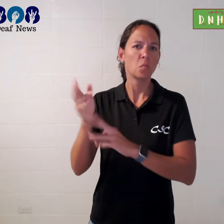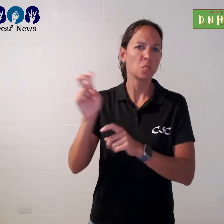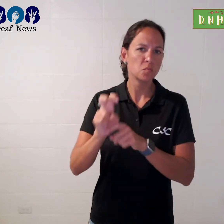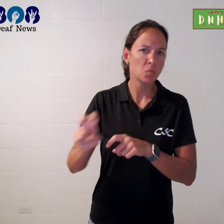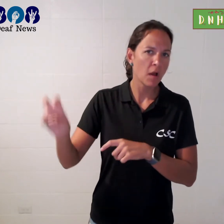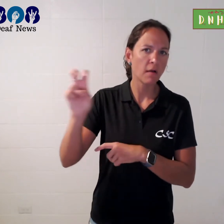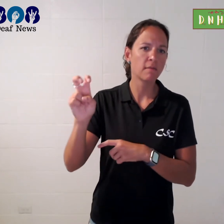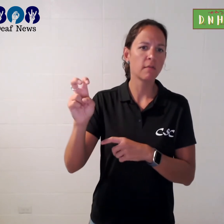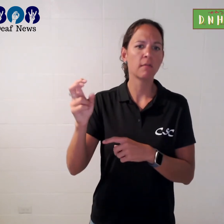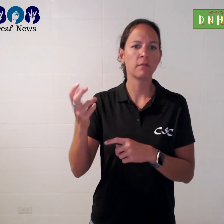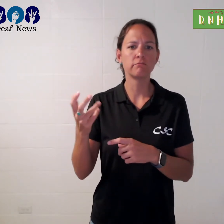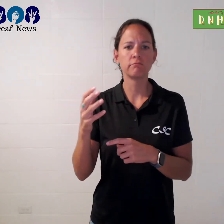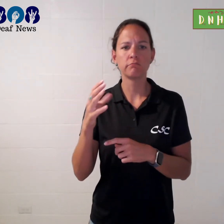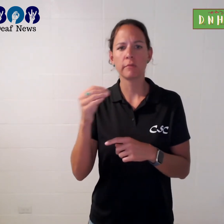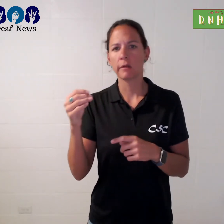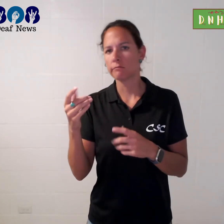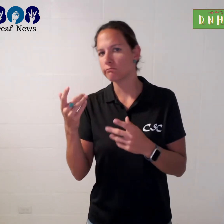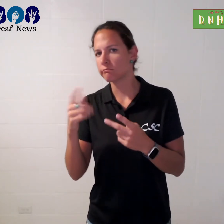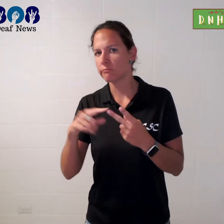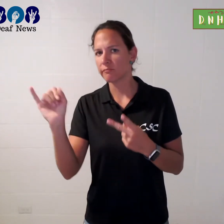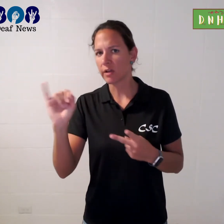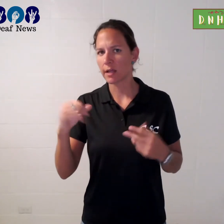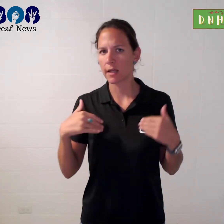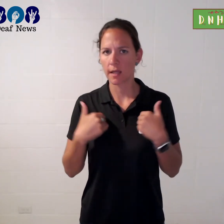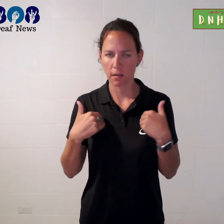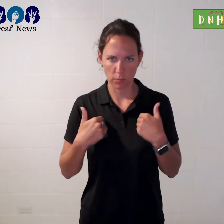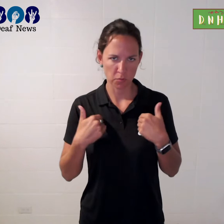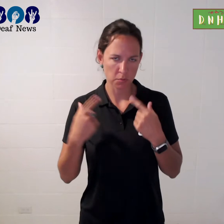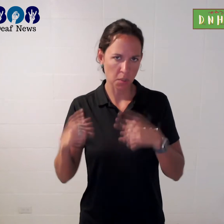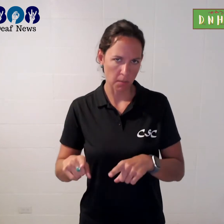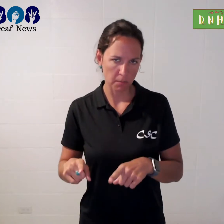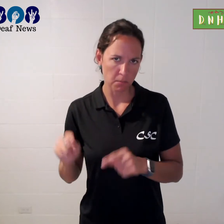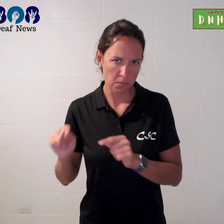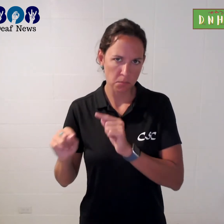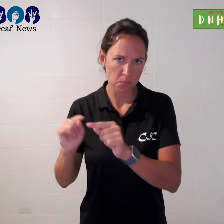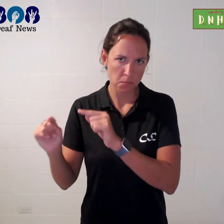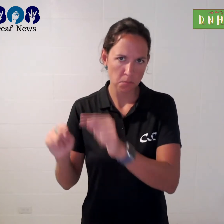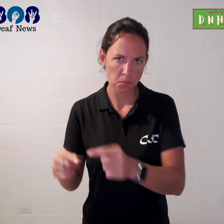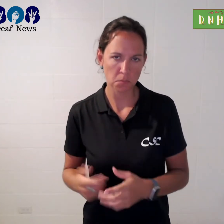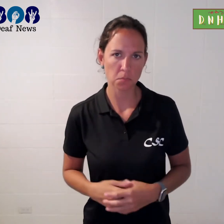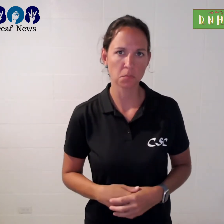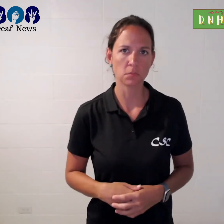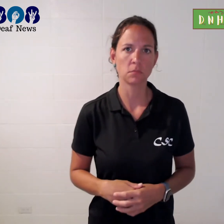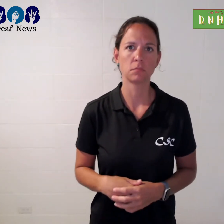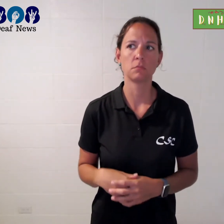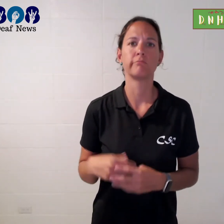Since then, cases have shown up in different areas of the world through traveling or by